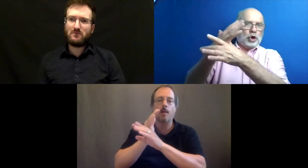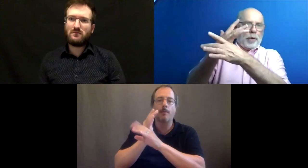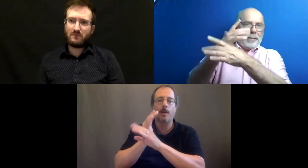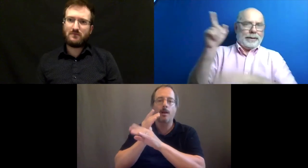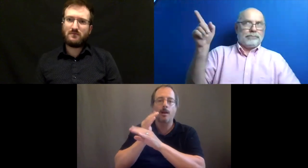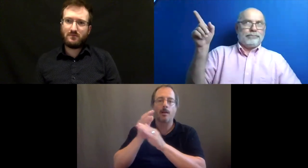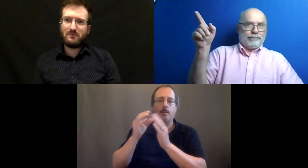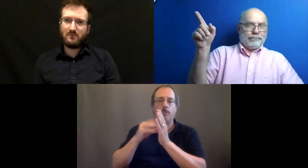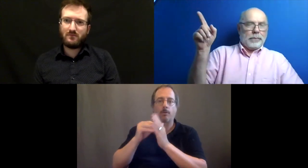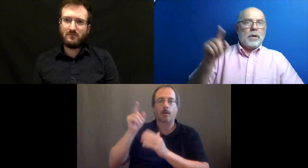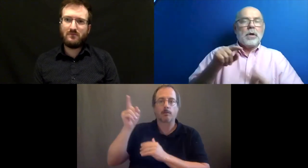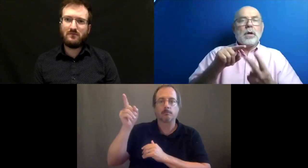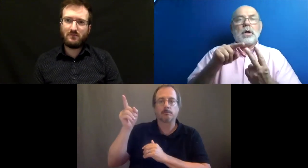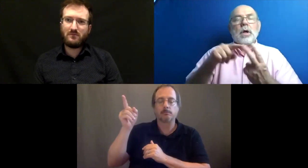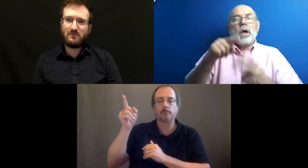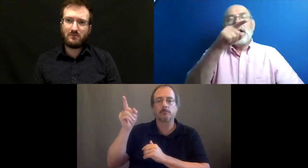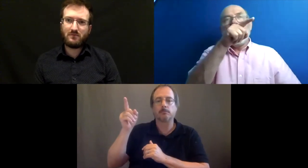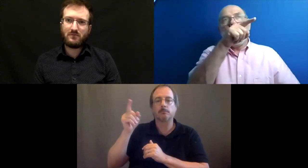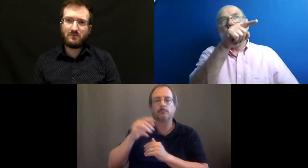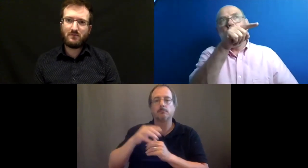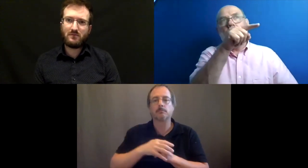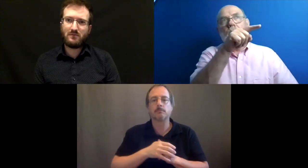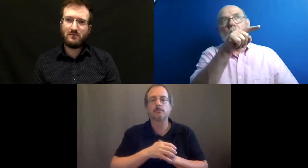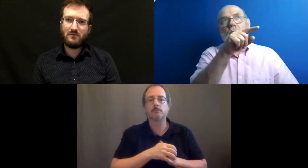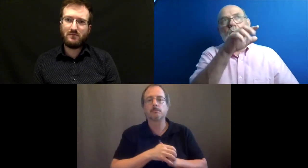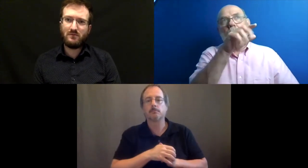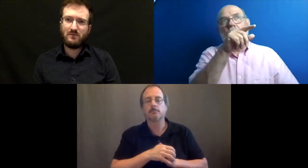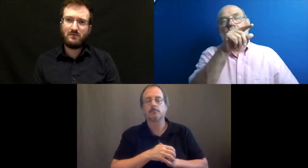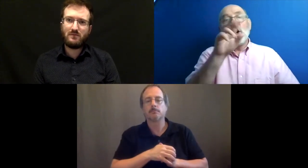If we take a look at Germany, for example,